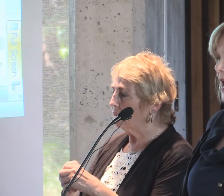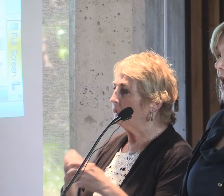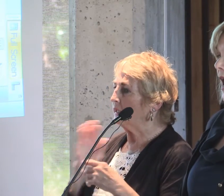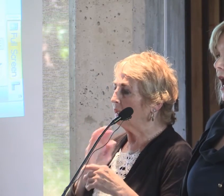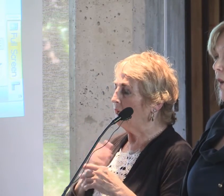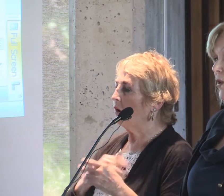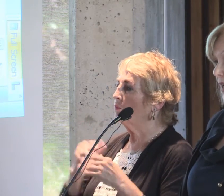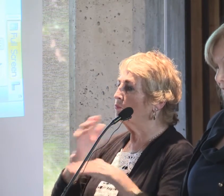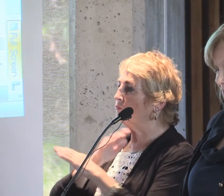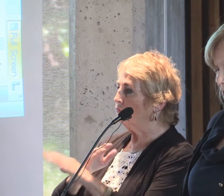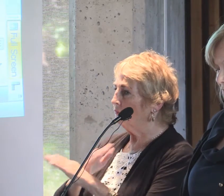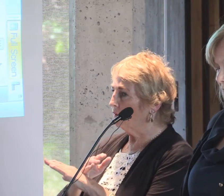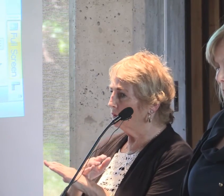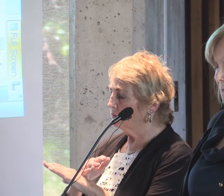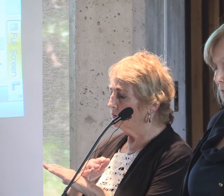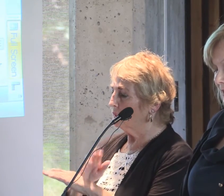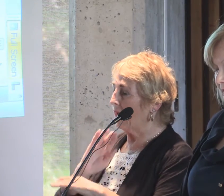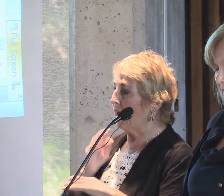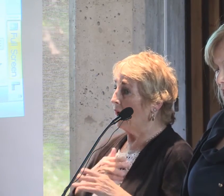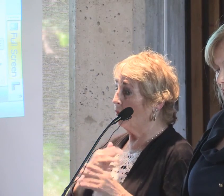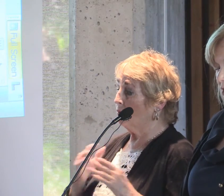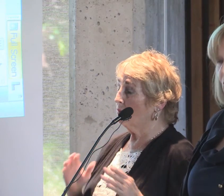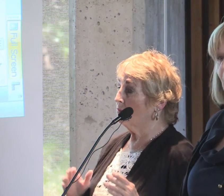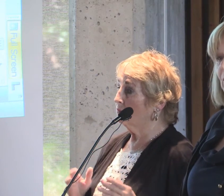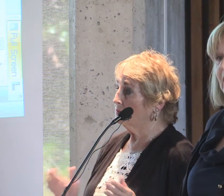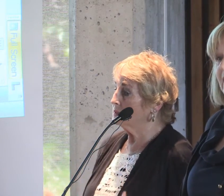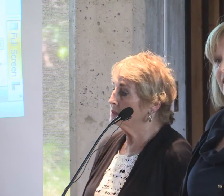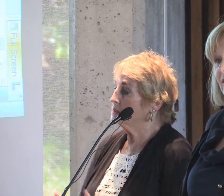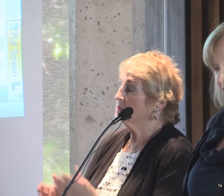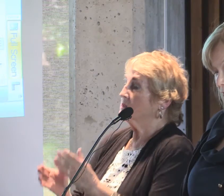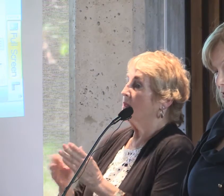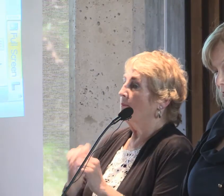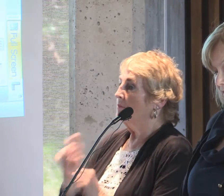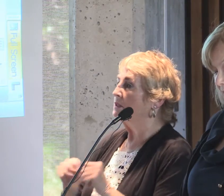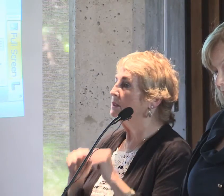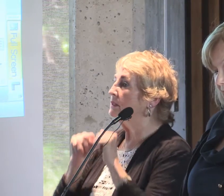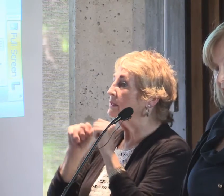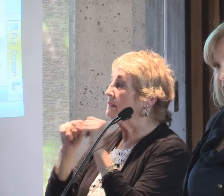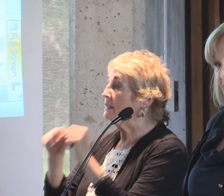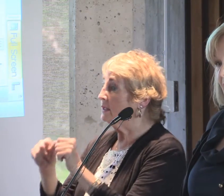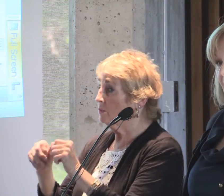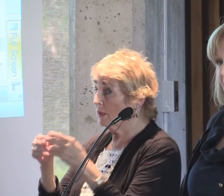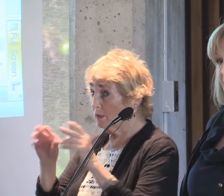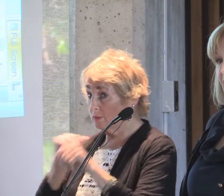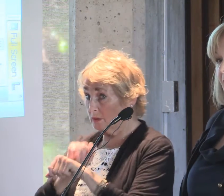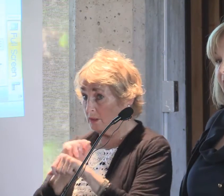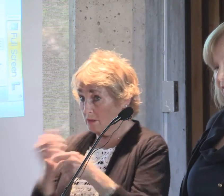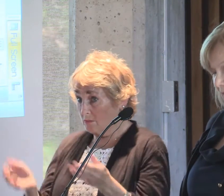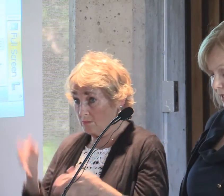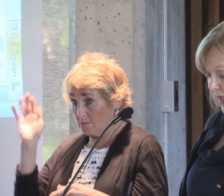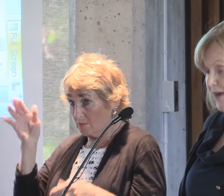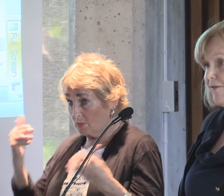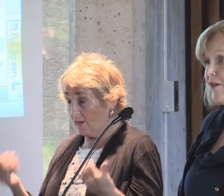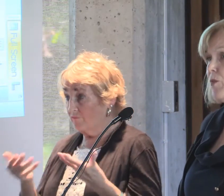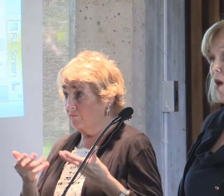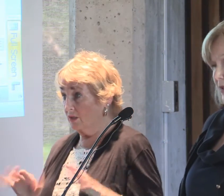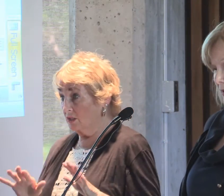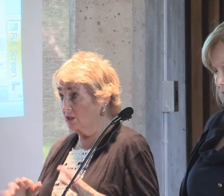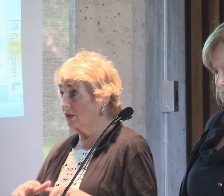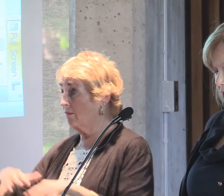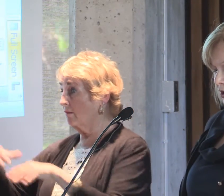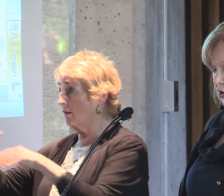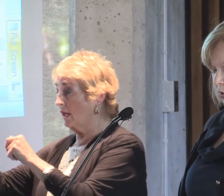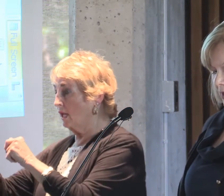efforts. Our efforts must continue when we leave this room today. I invite